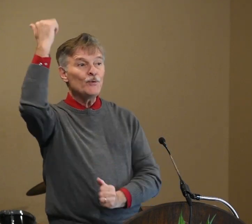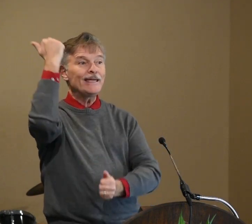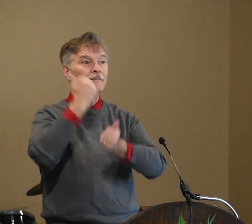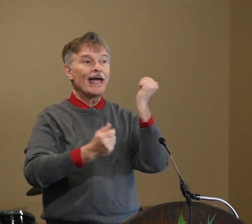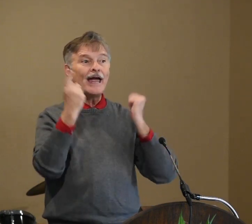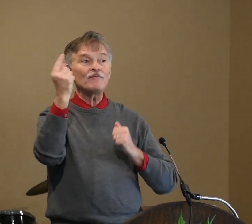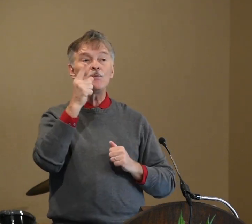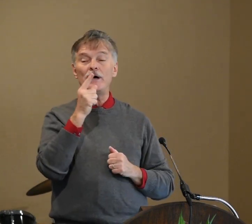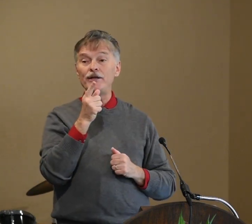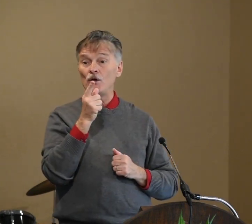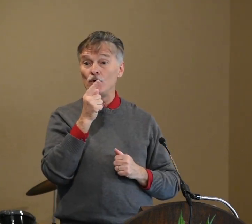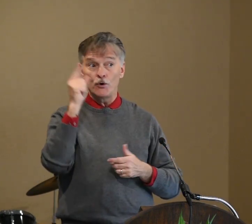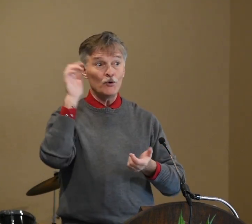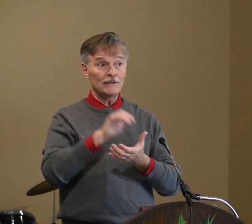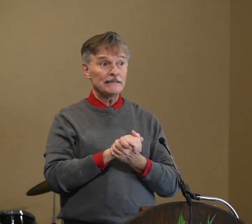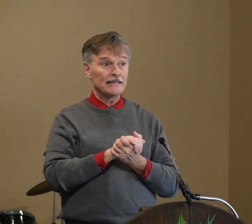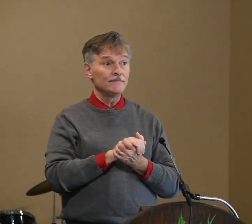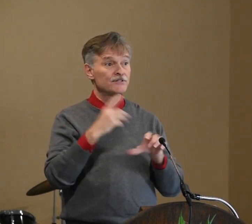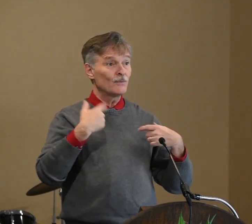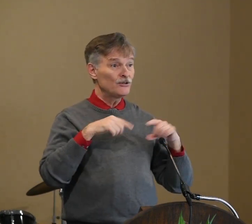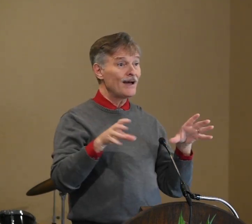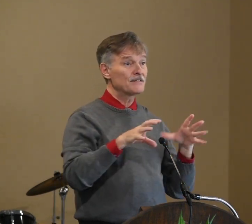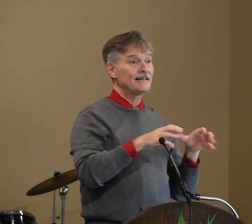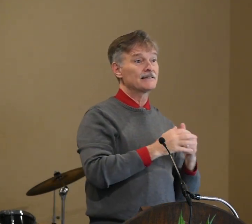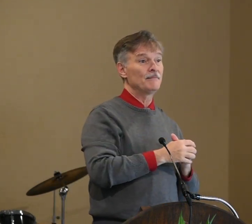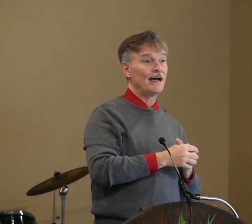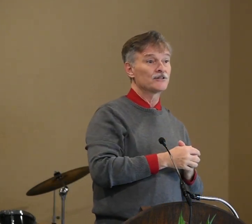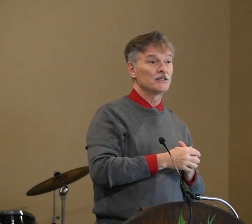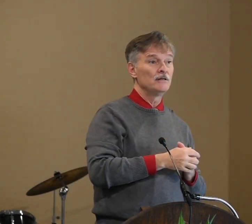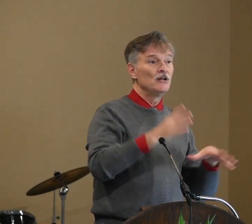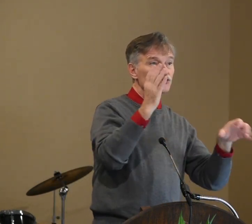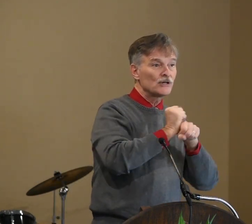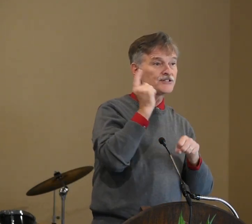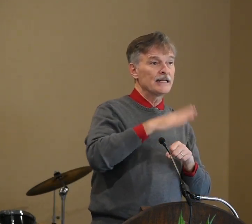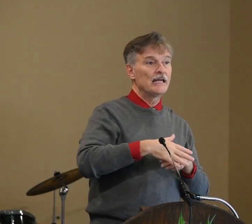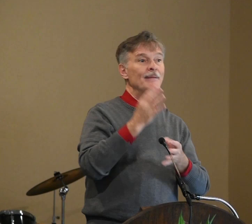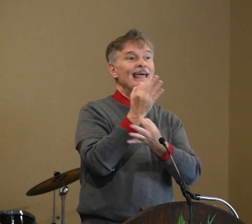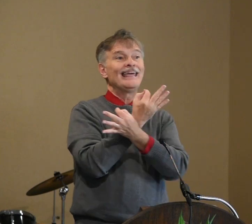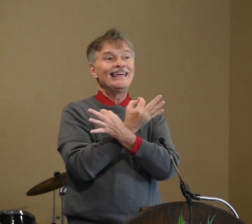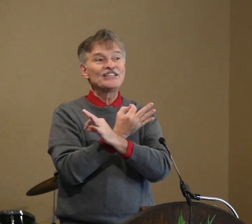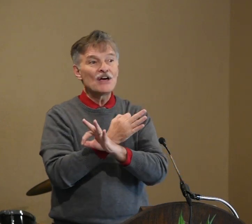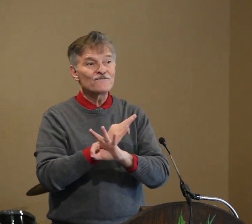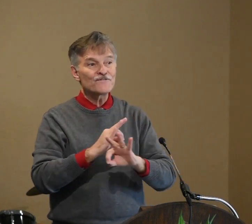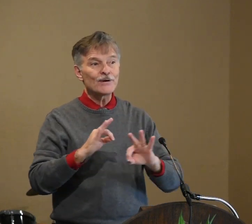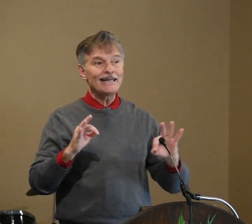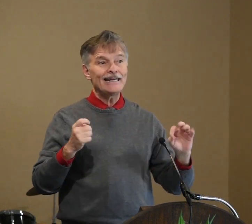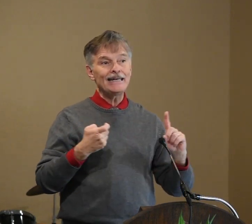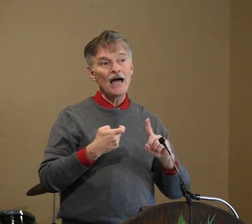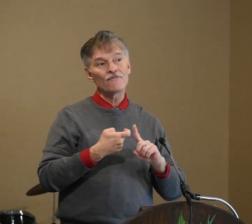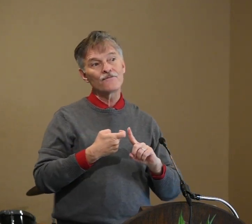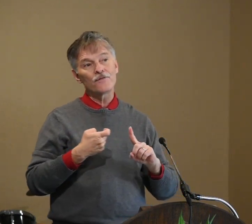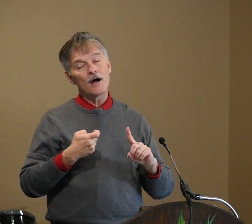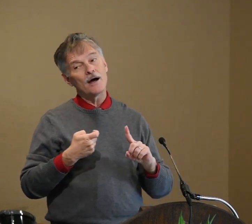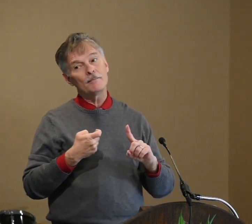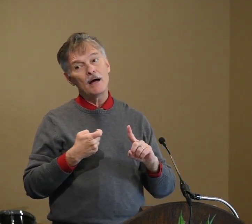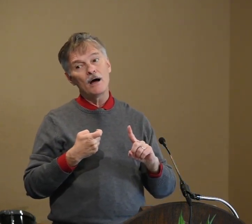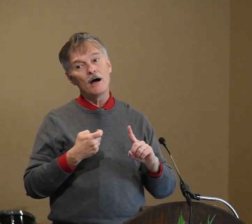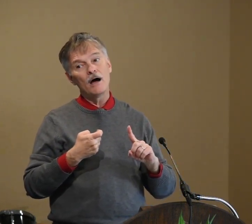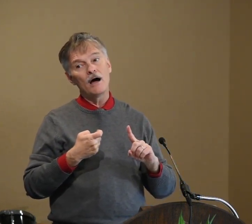him everyone who believes, so we do have to take some action, trusting him, is freed from